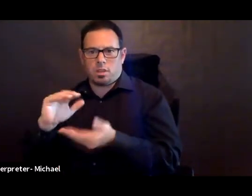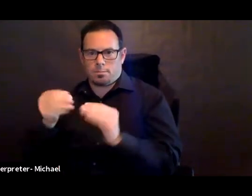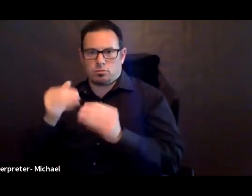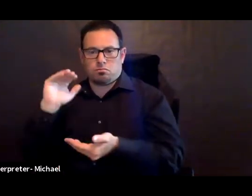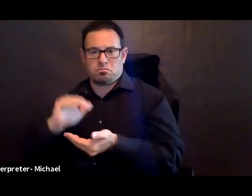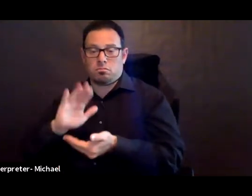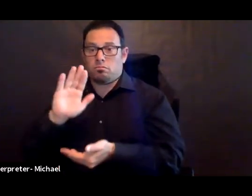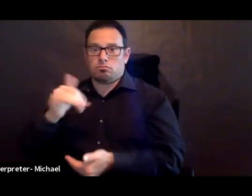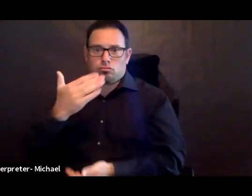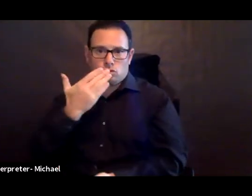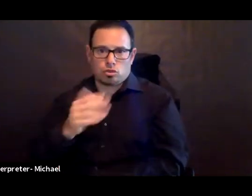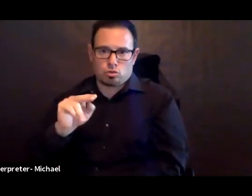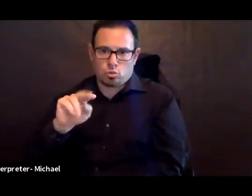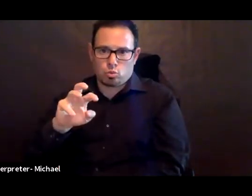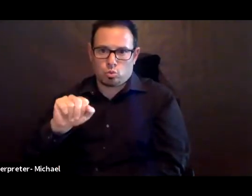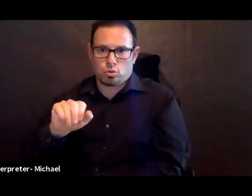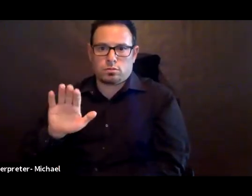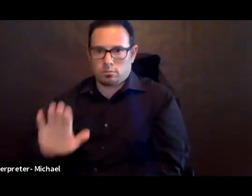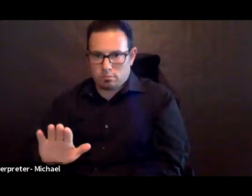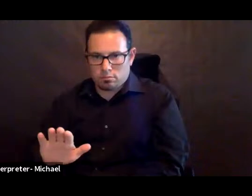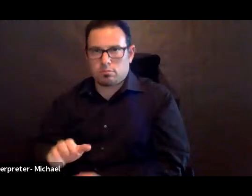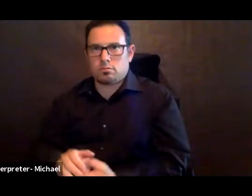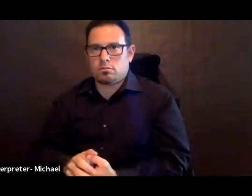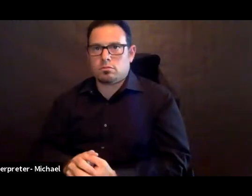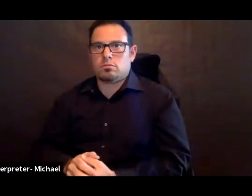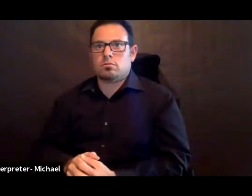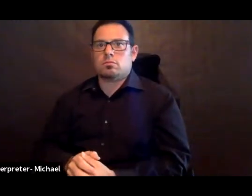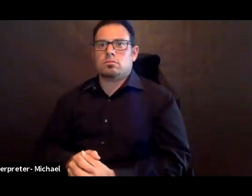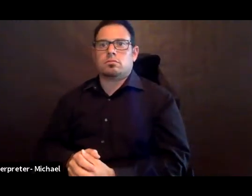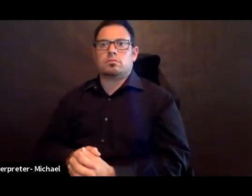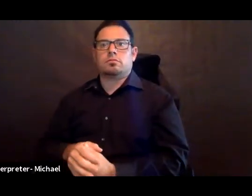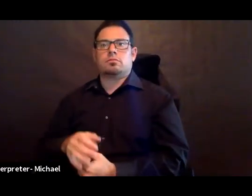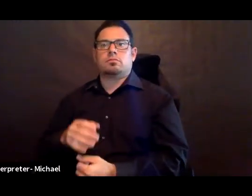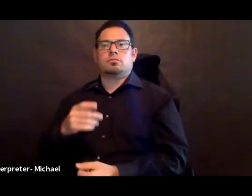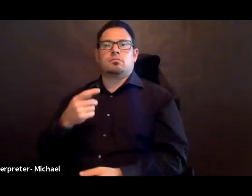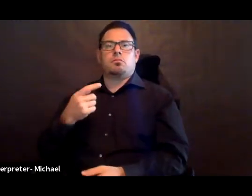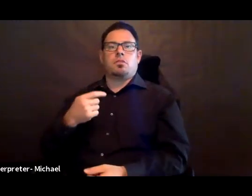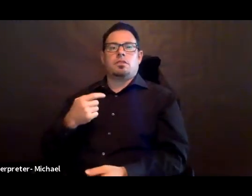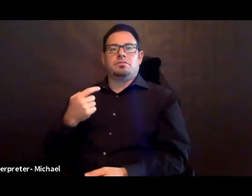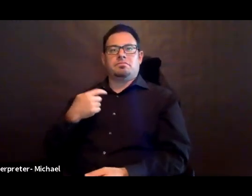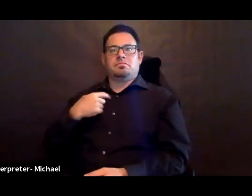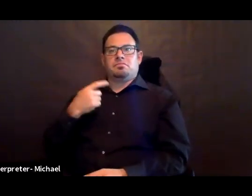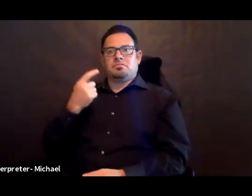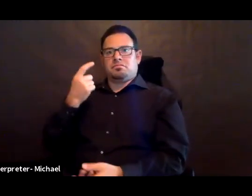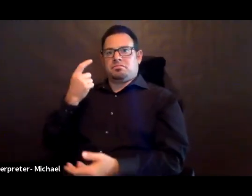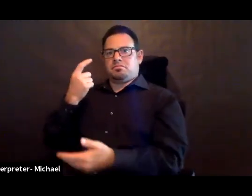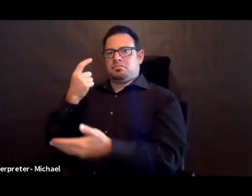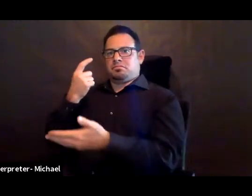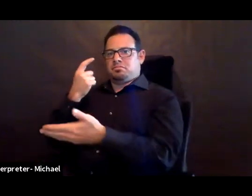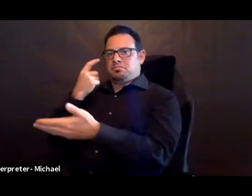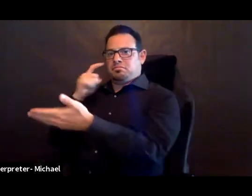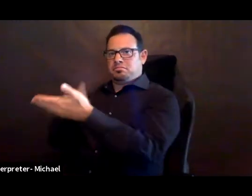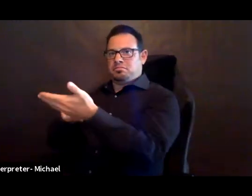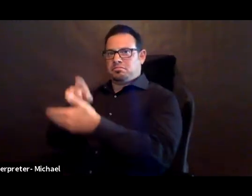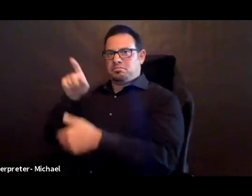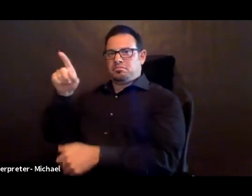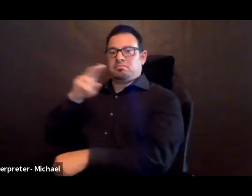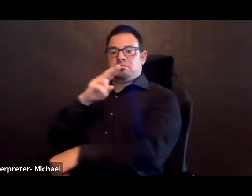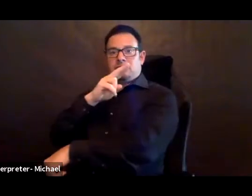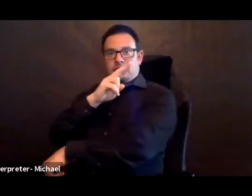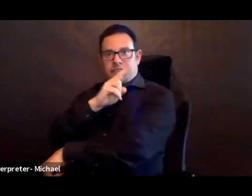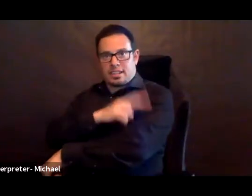we were seeing, the deaths, the hospitalizations were in much older age groups. And over time, even from